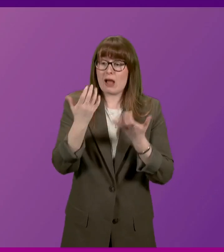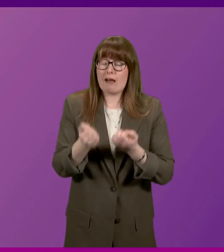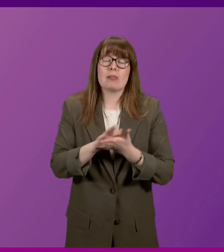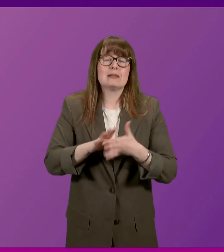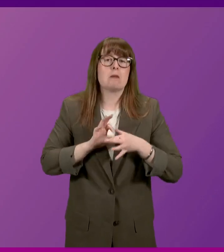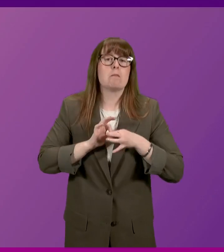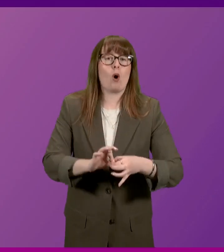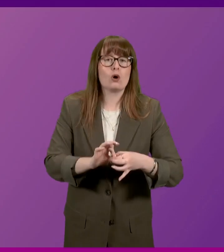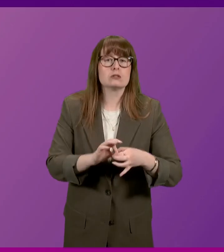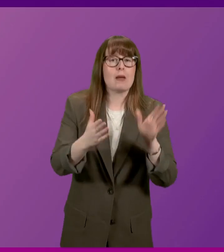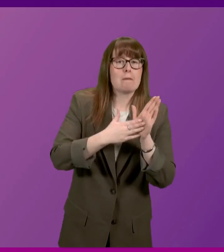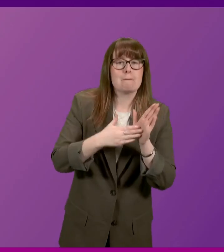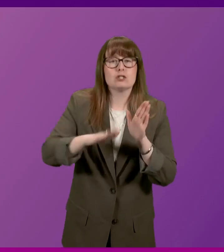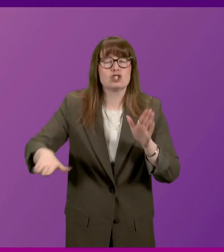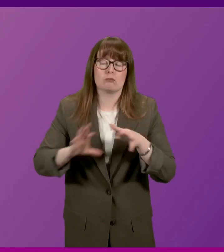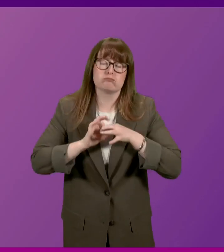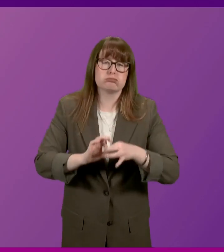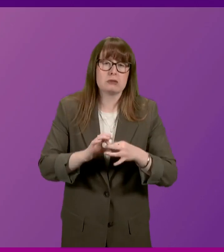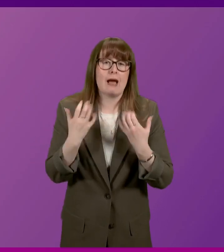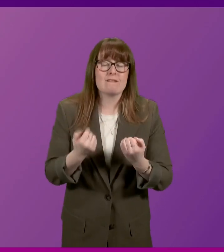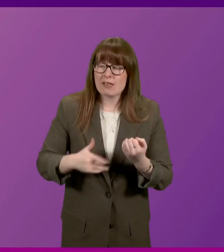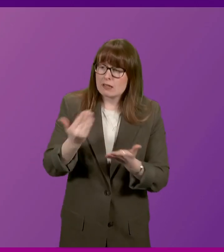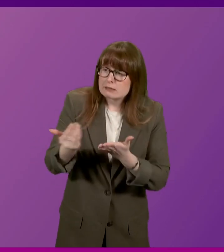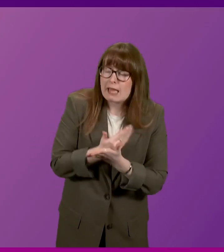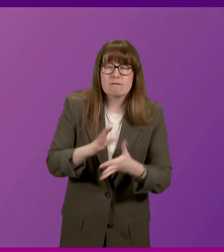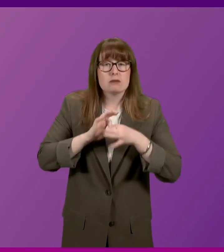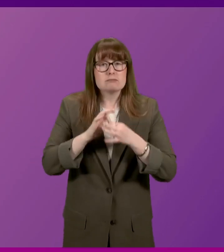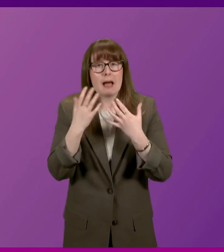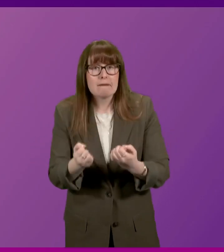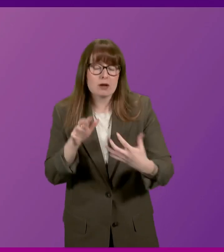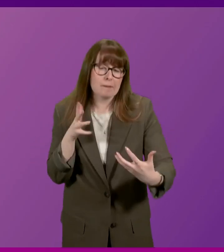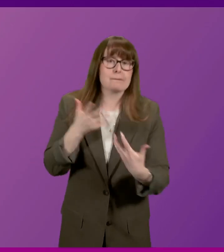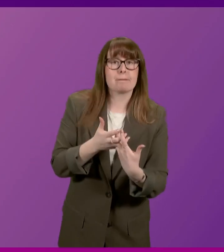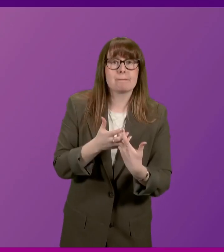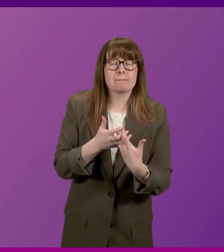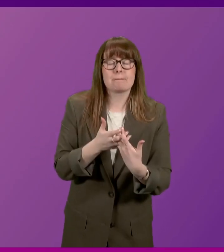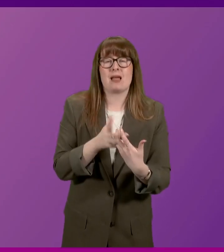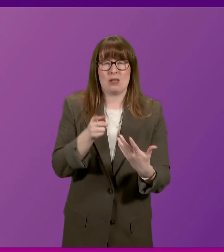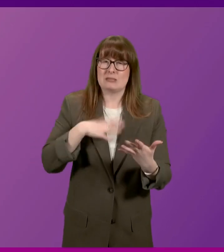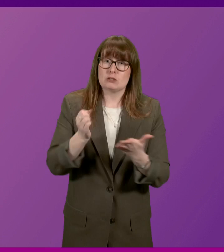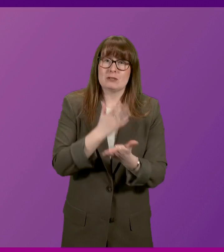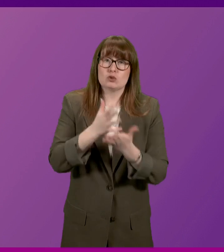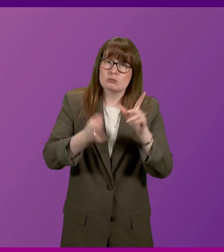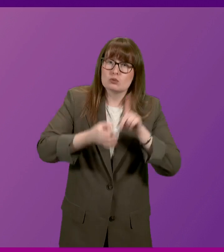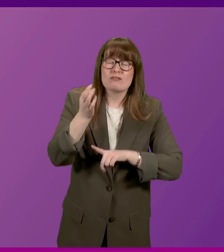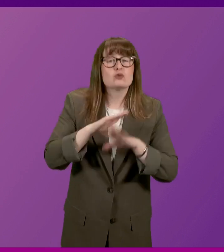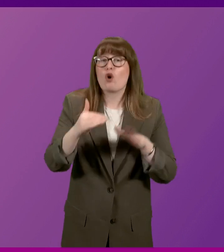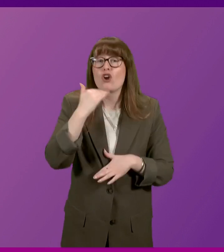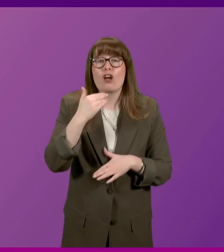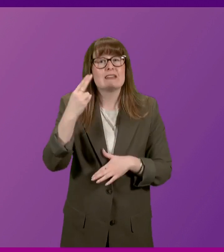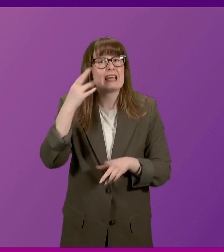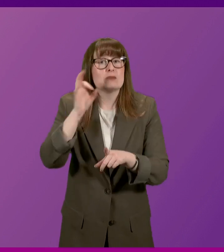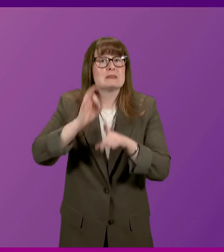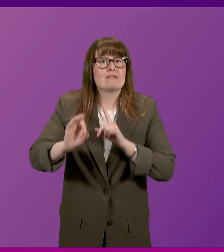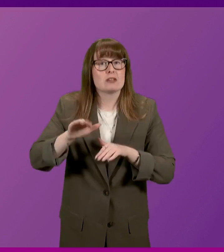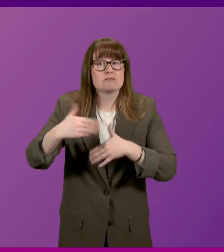centres a sense of safety and connection, and that we need to really improve. There's a lack of deaf-specific resources and programmes